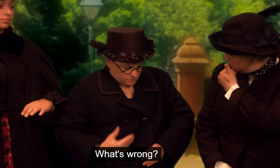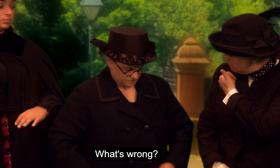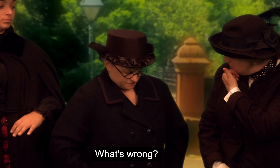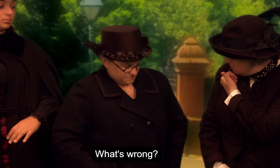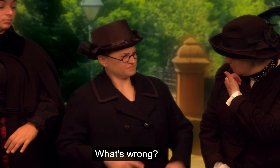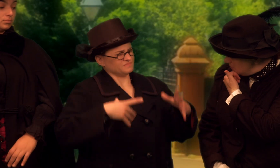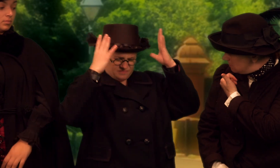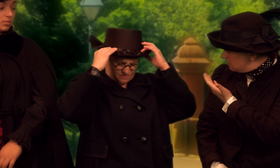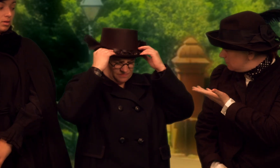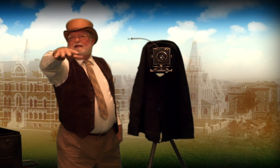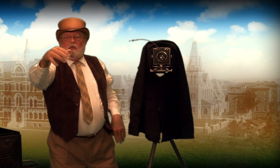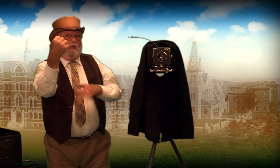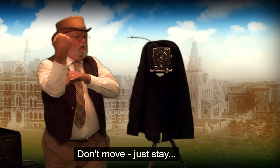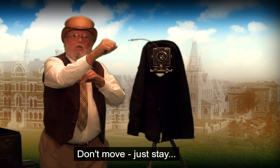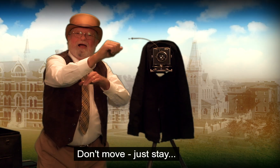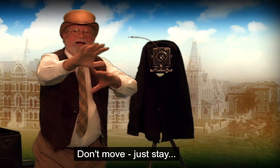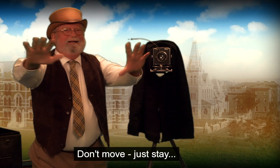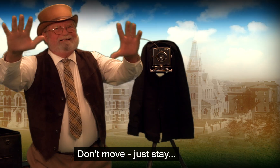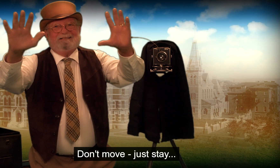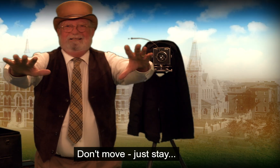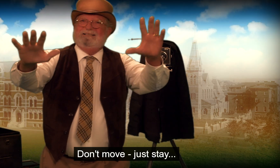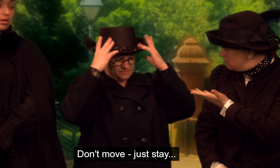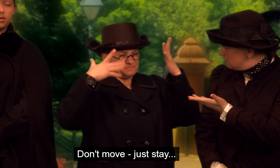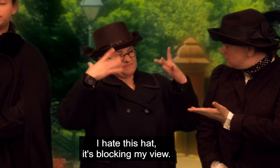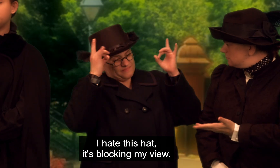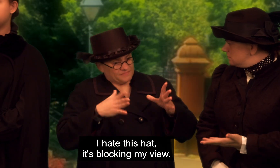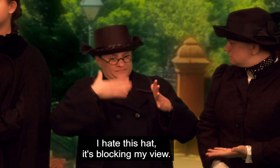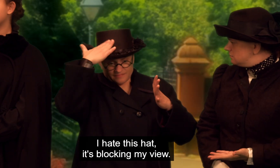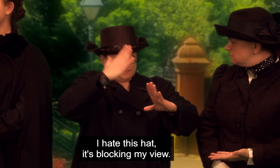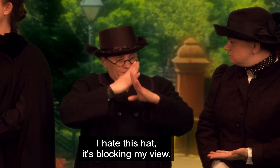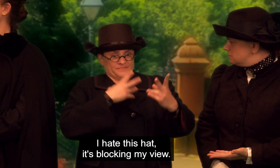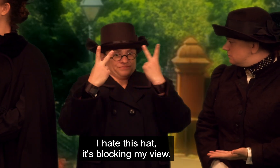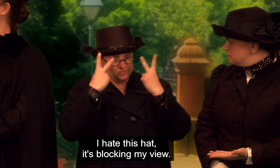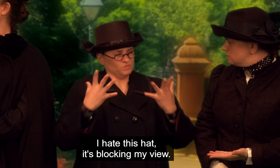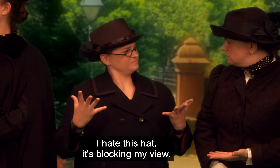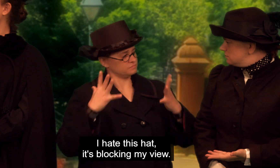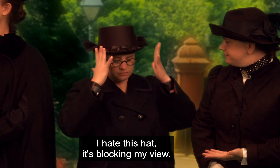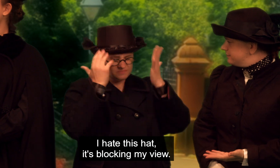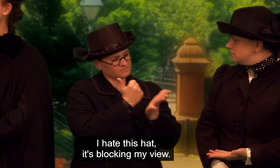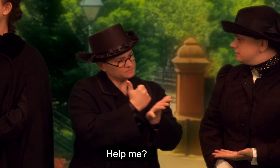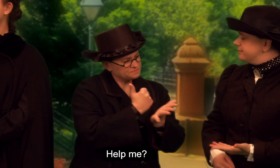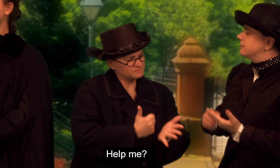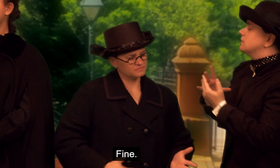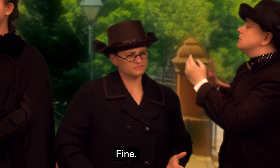What's wrong? Don't move, just stay. I hate this hat. It's blocking my view. Help me. Fine.